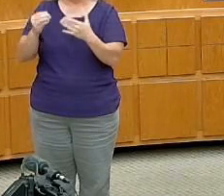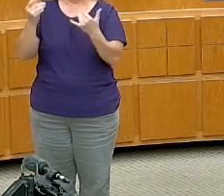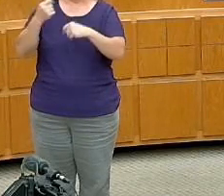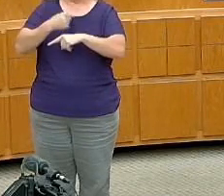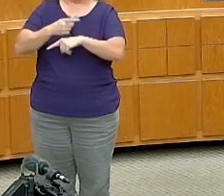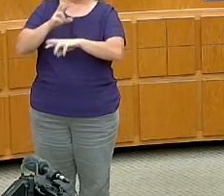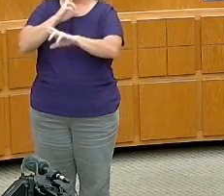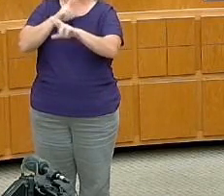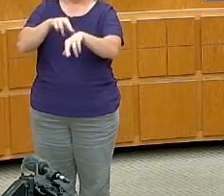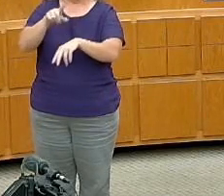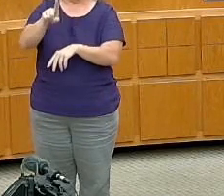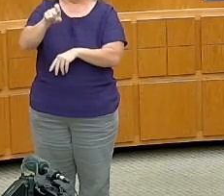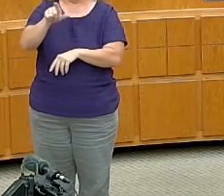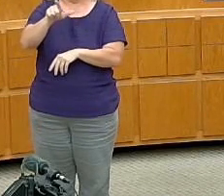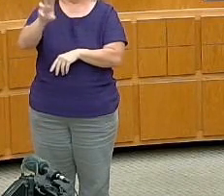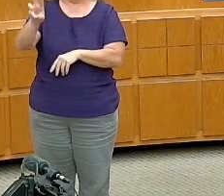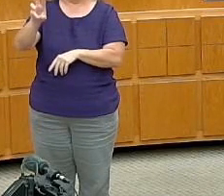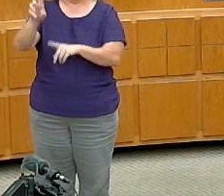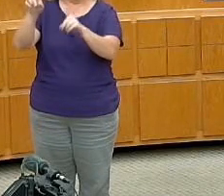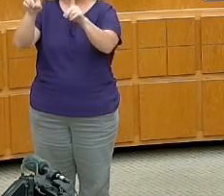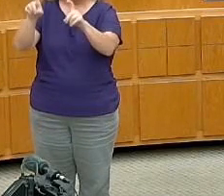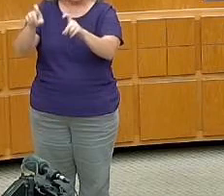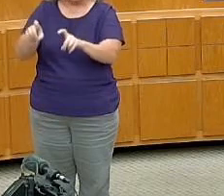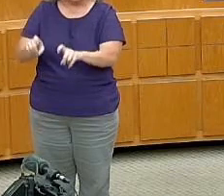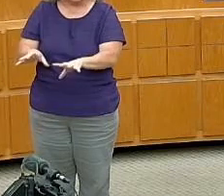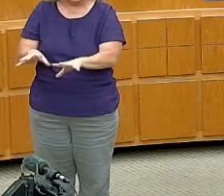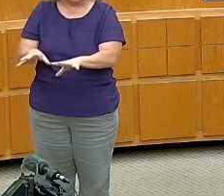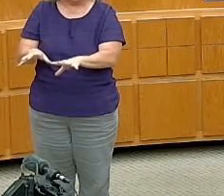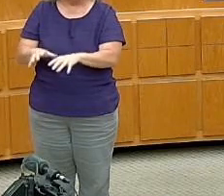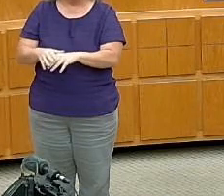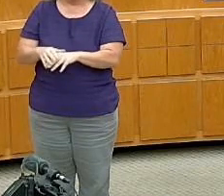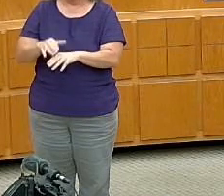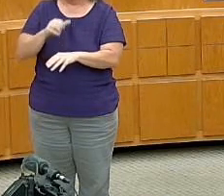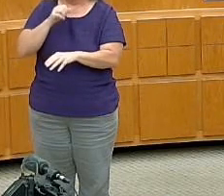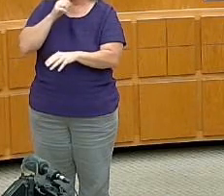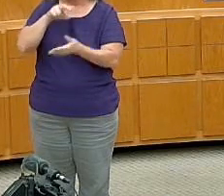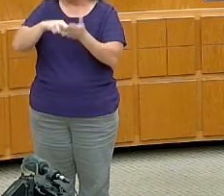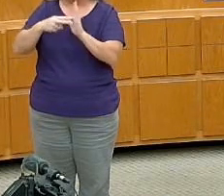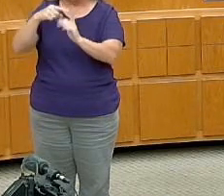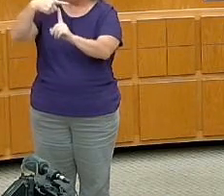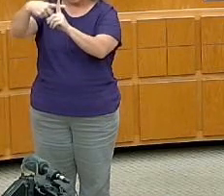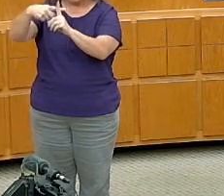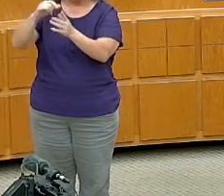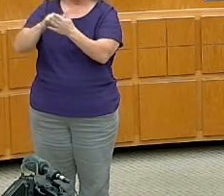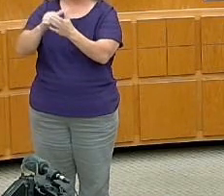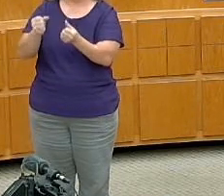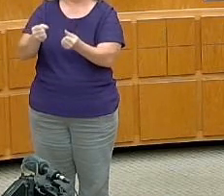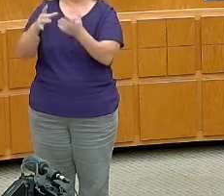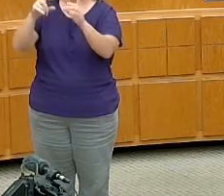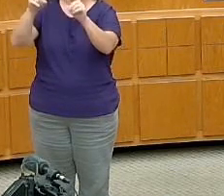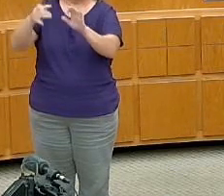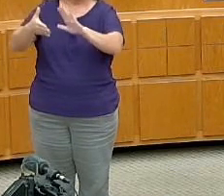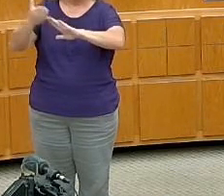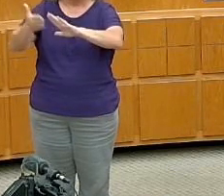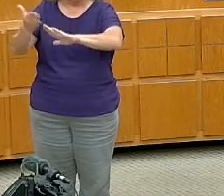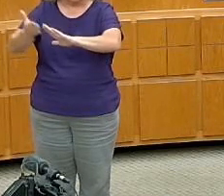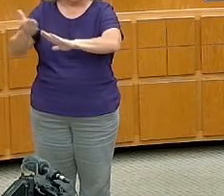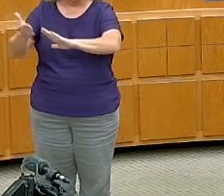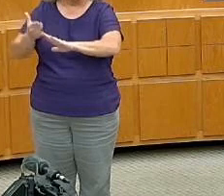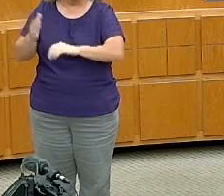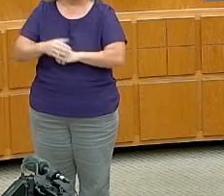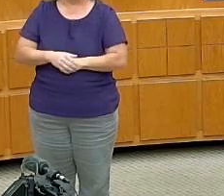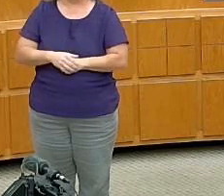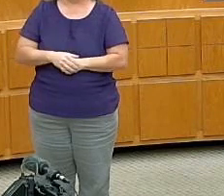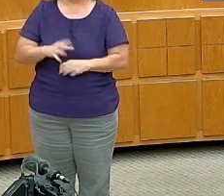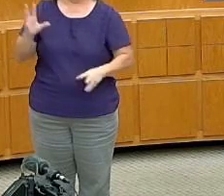that they conducted in the lab on specimens. So that's not positive cases, but that's just the number of tests they ran. So in total for Nueces